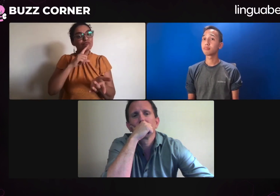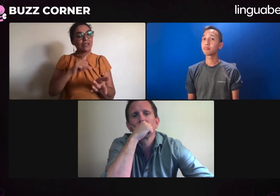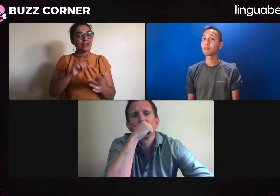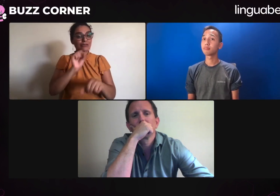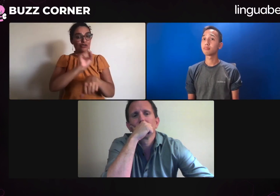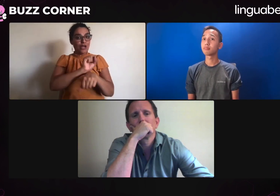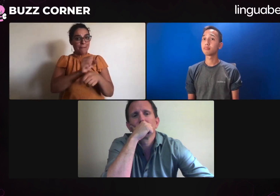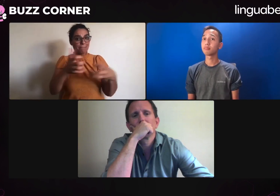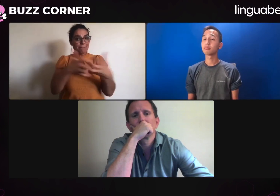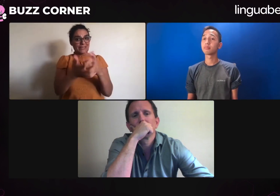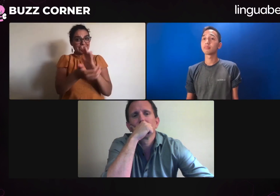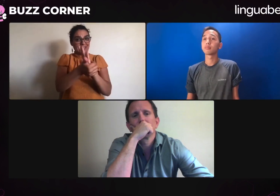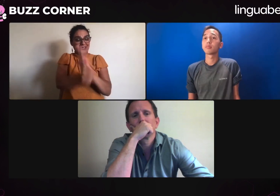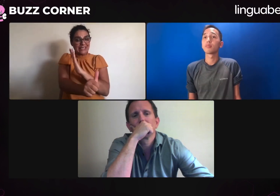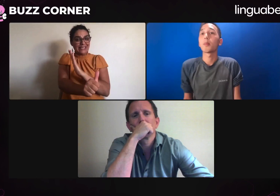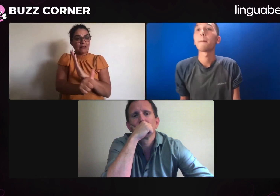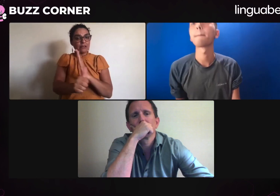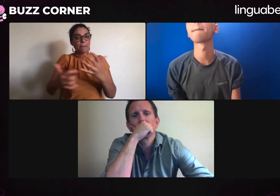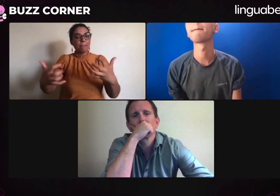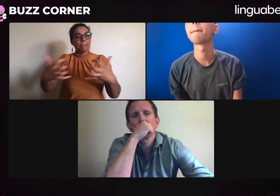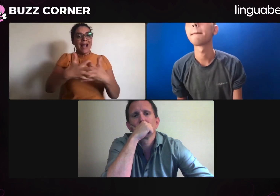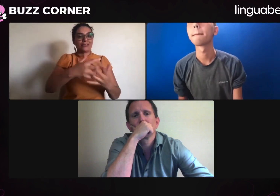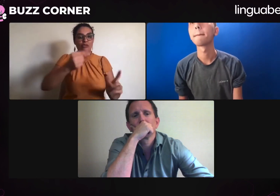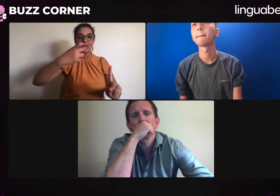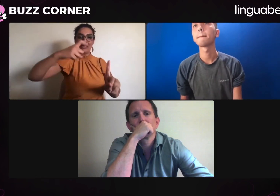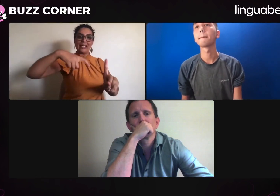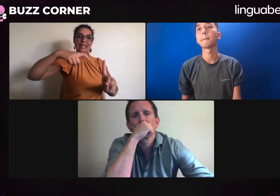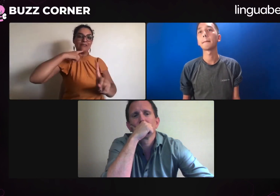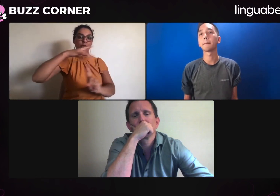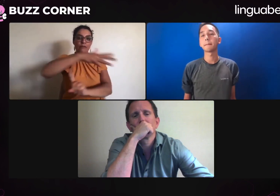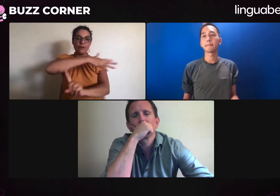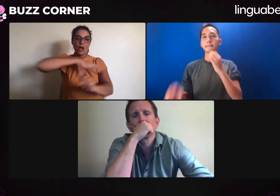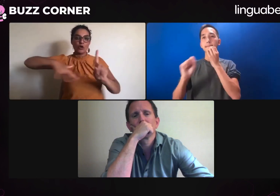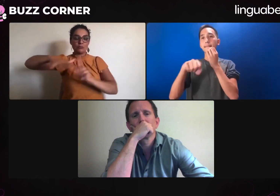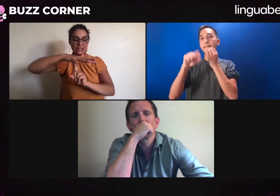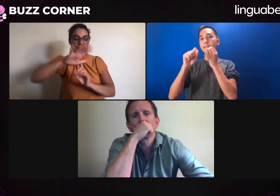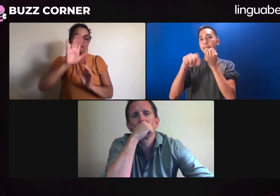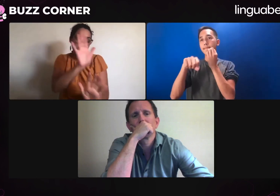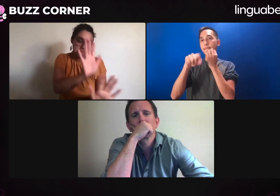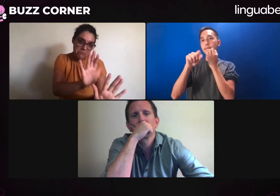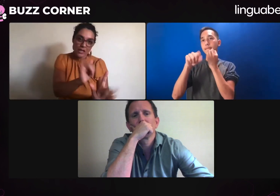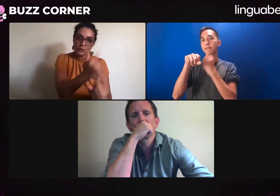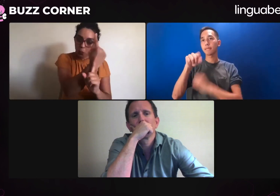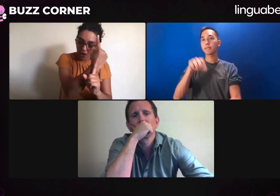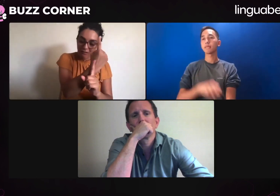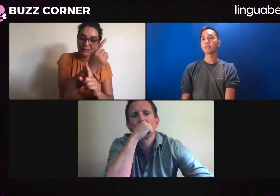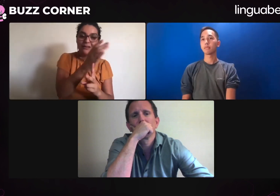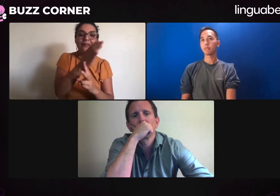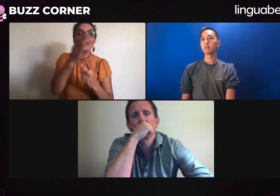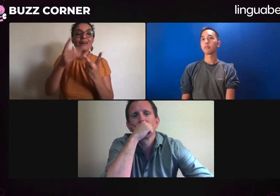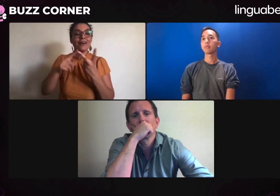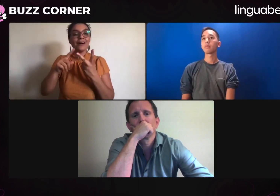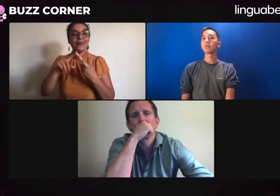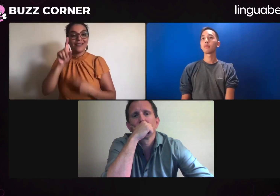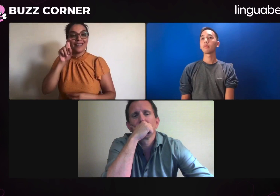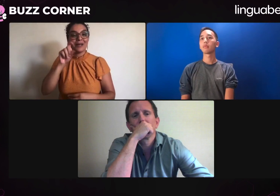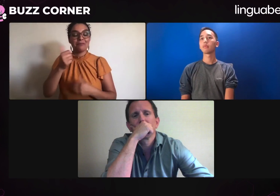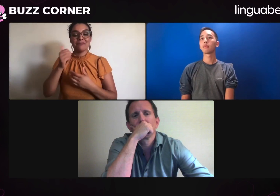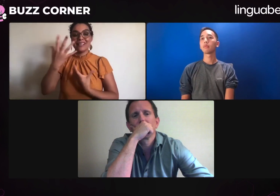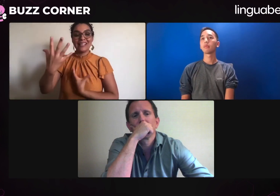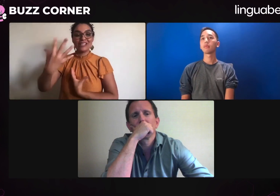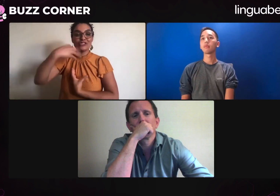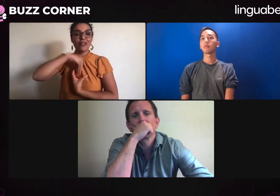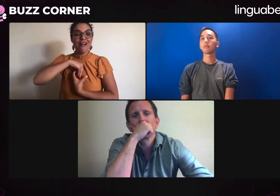So sometimes the job necessitates a skill that is necessary for that